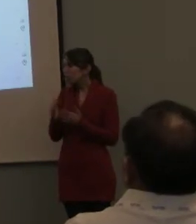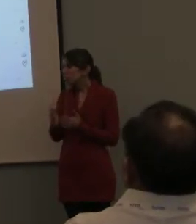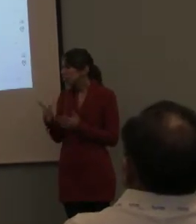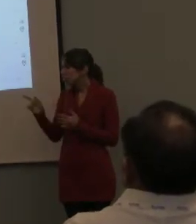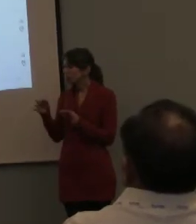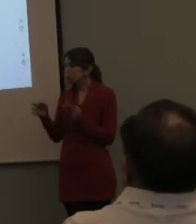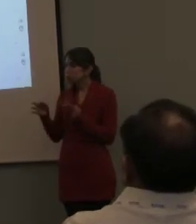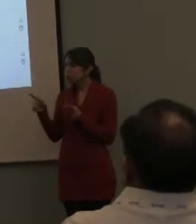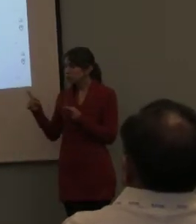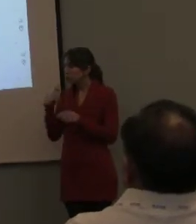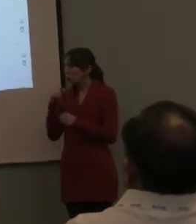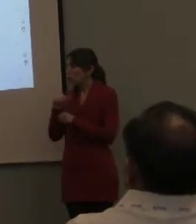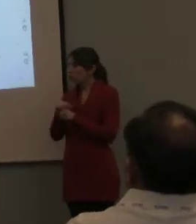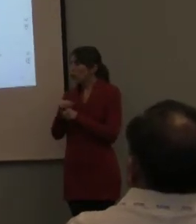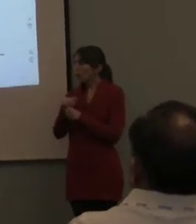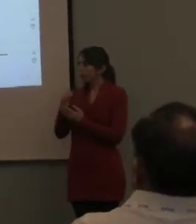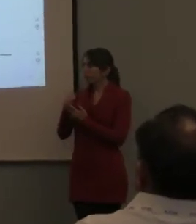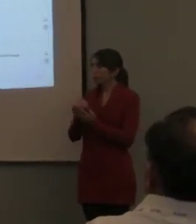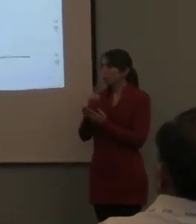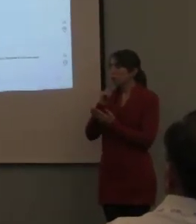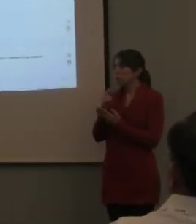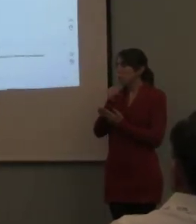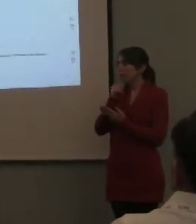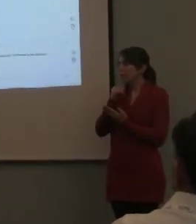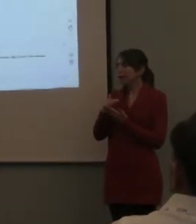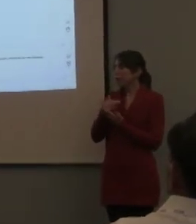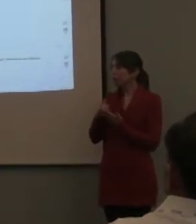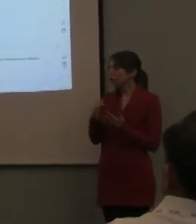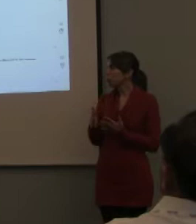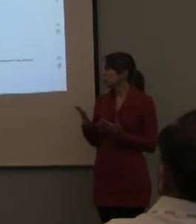Sure. So I work with